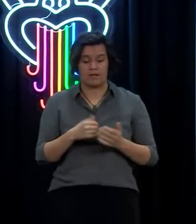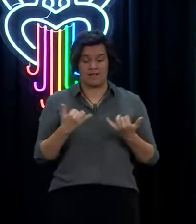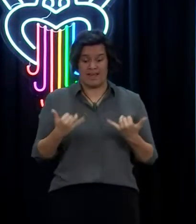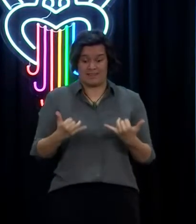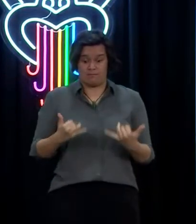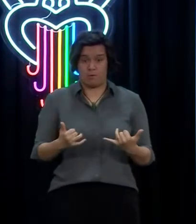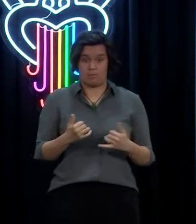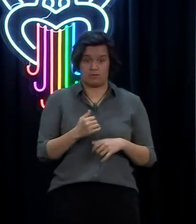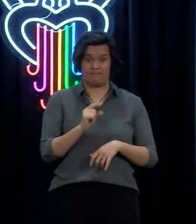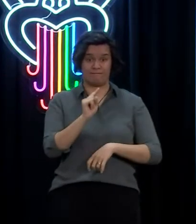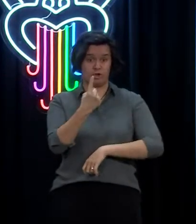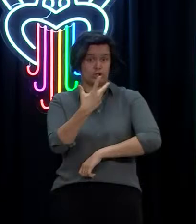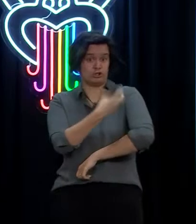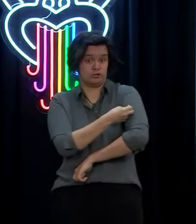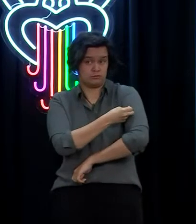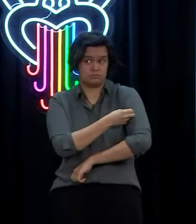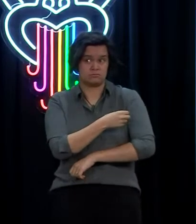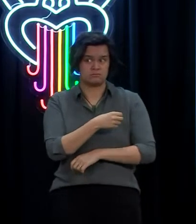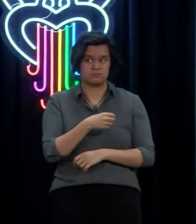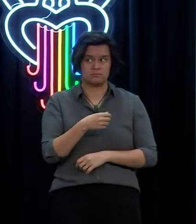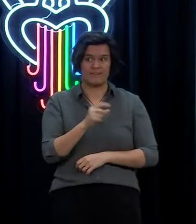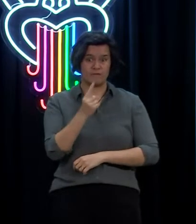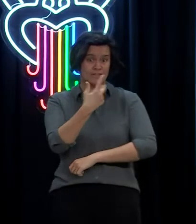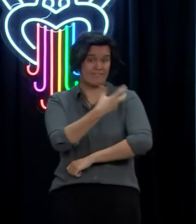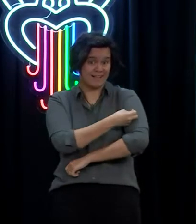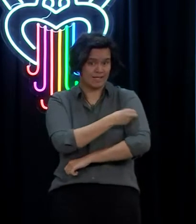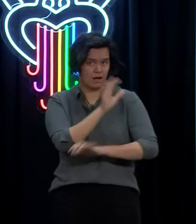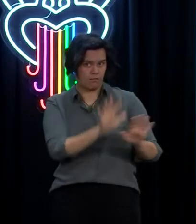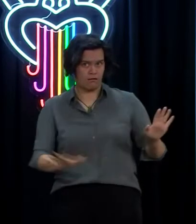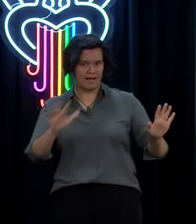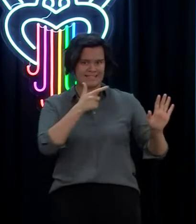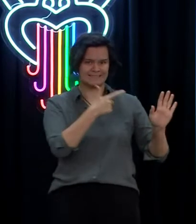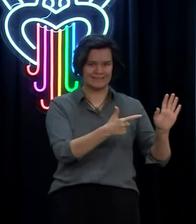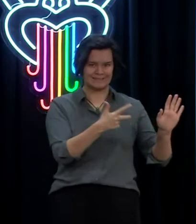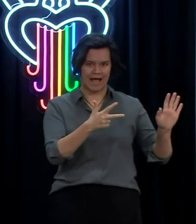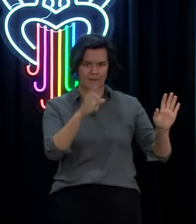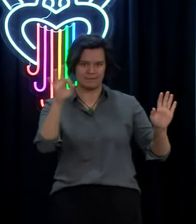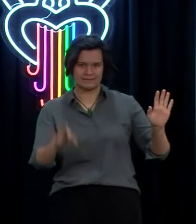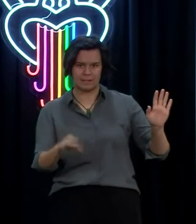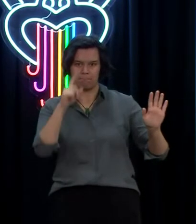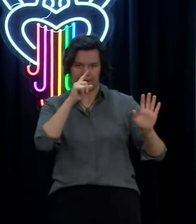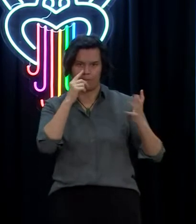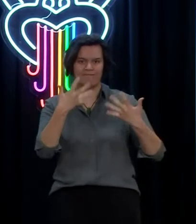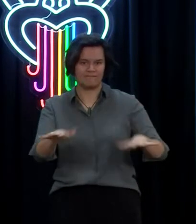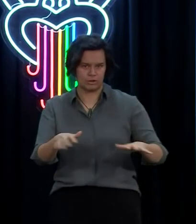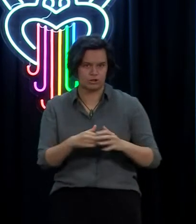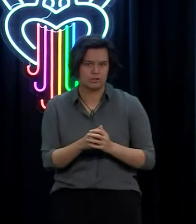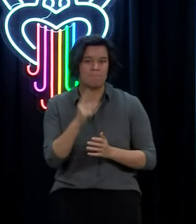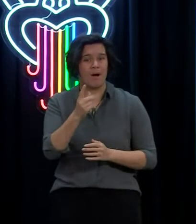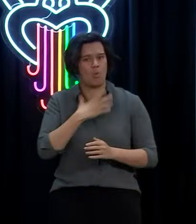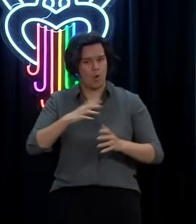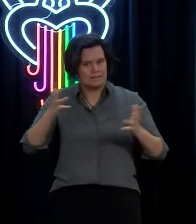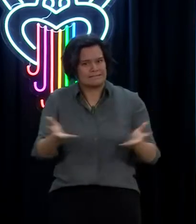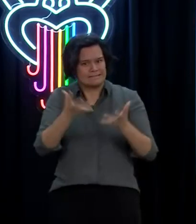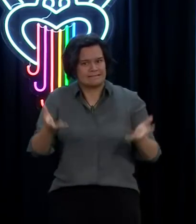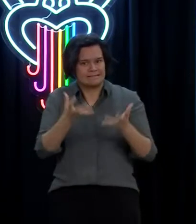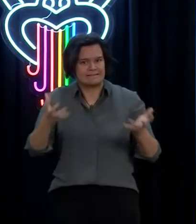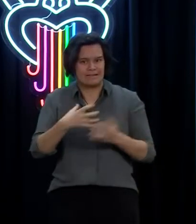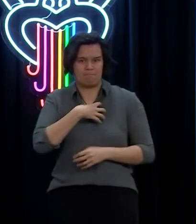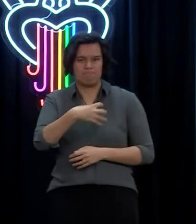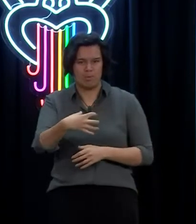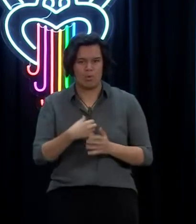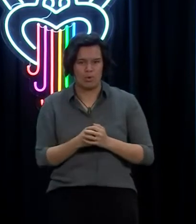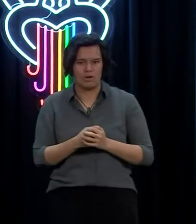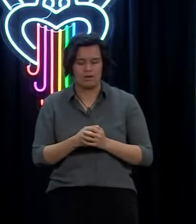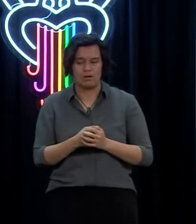78%. We are well on our way here, and we need all New Zealanders to take the opportunity to be vaccinated. We do know